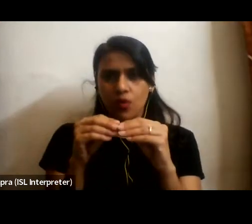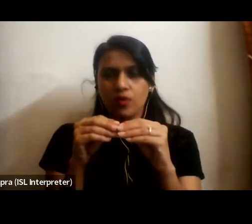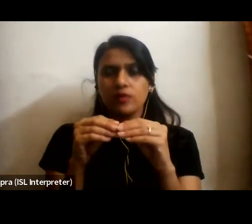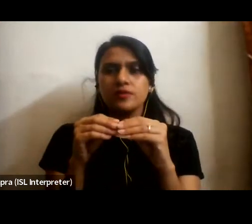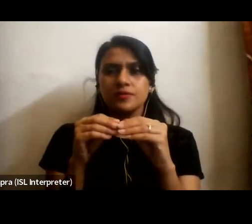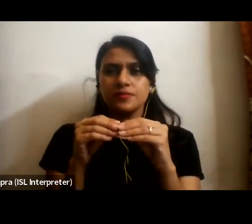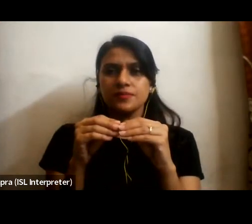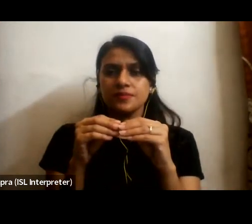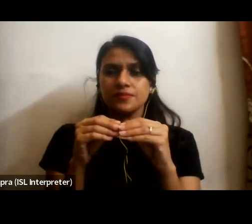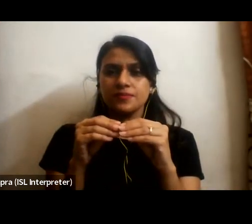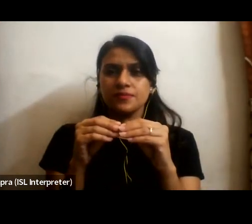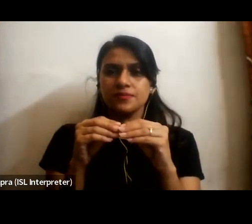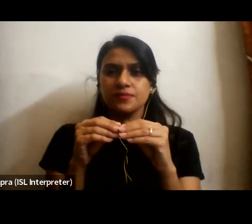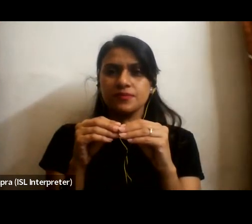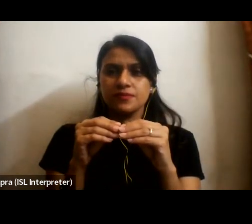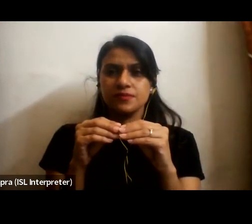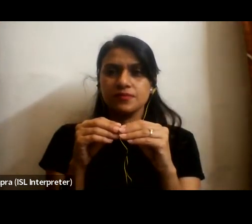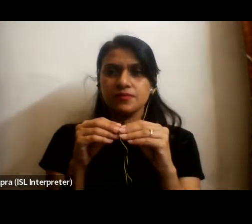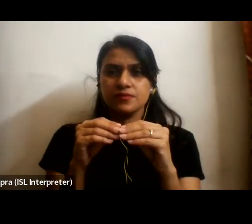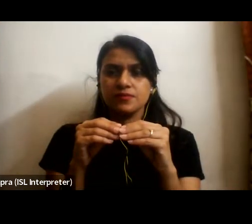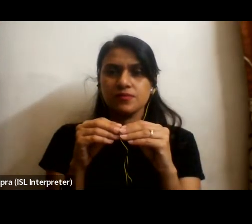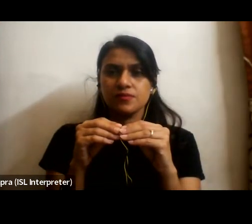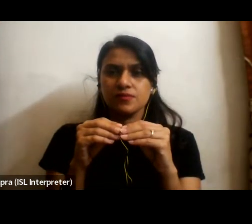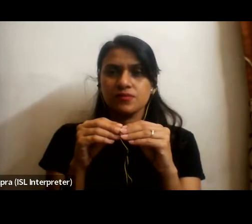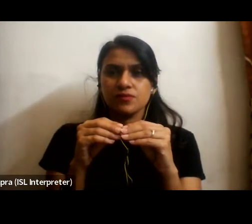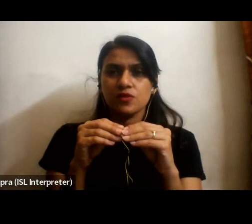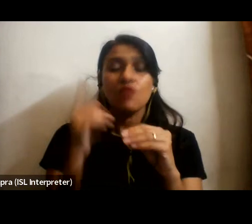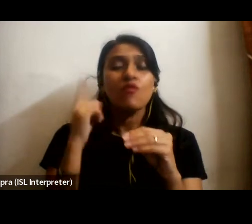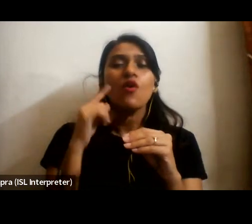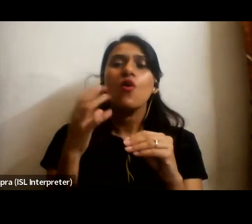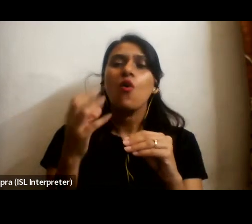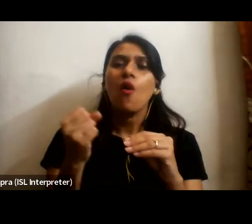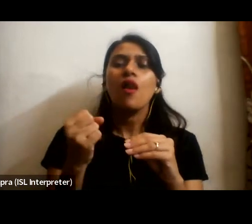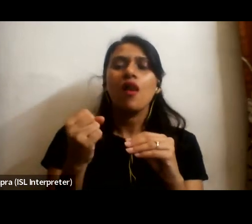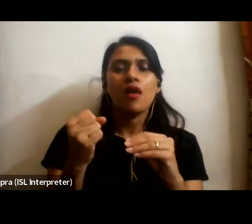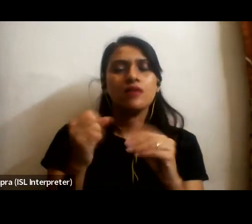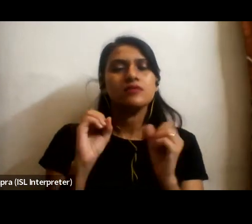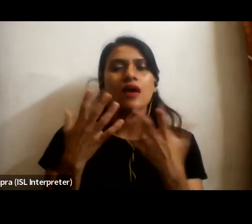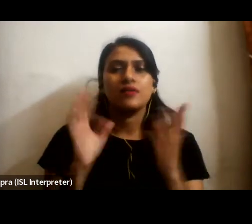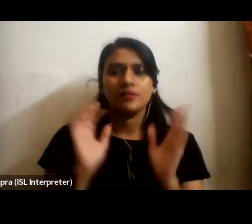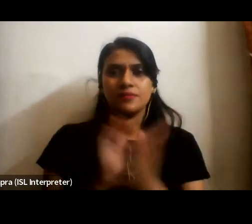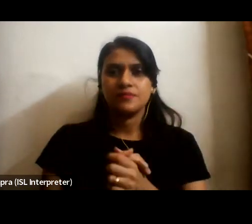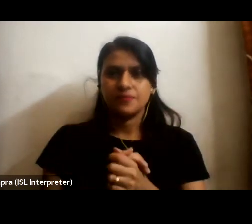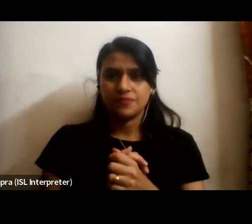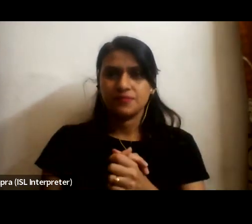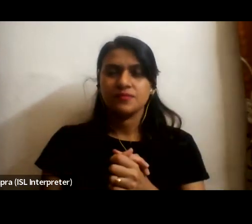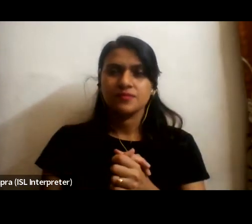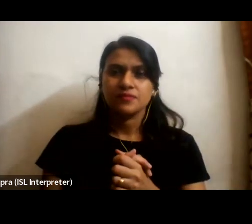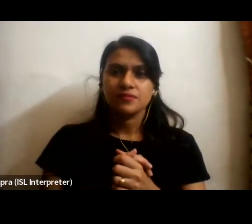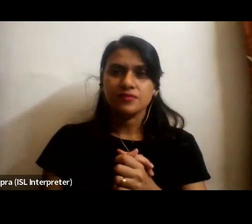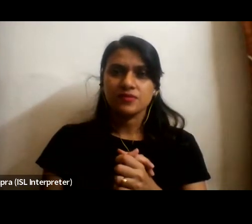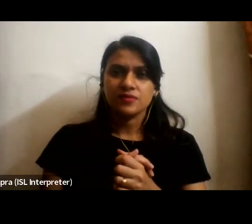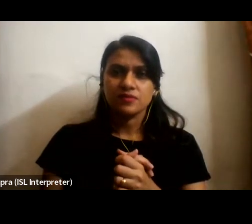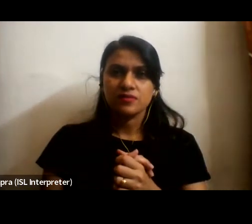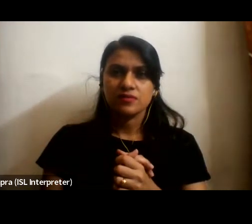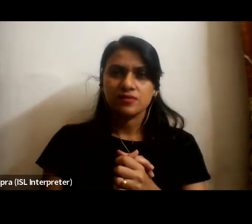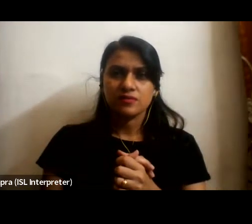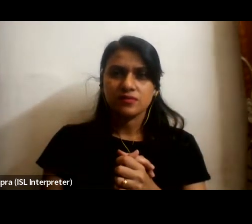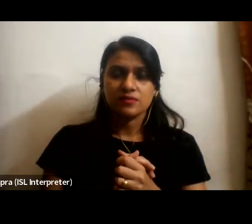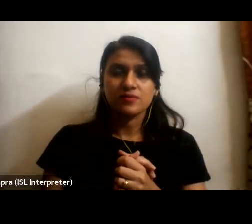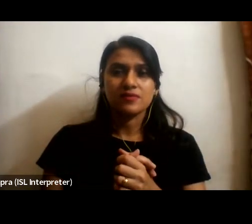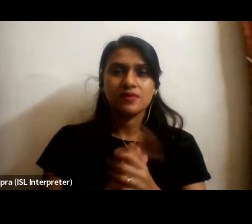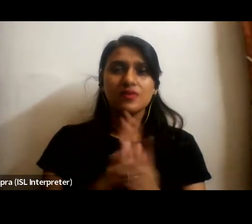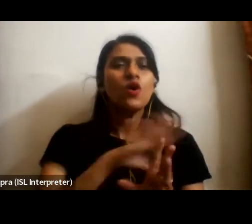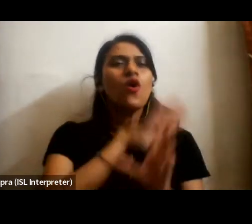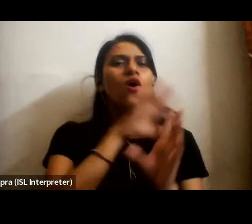Hmm. to hold that the lower courts were right. Right? So it Hmm. just, I mean, Hmm. just seems to suggest, all of this is to